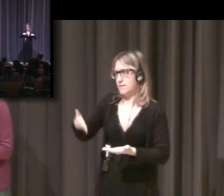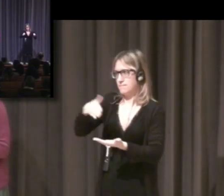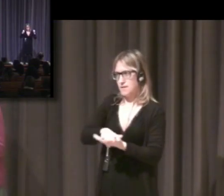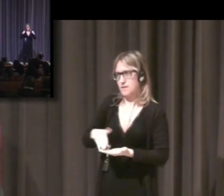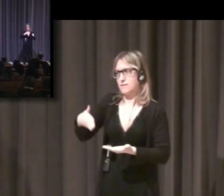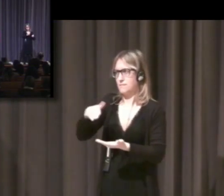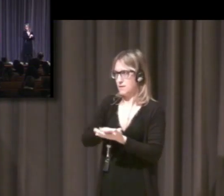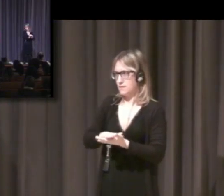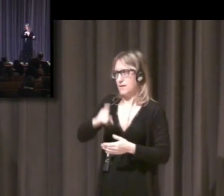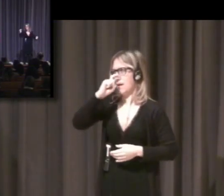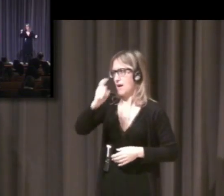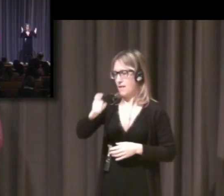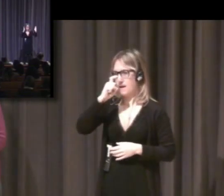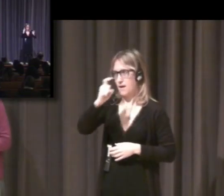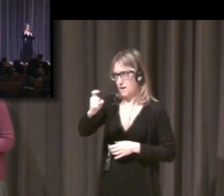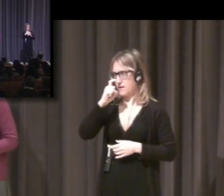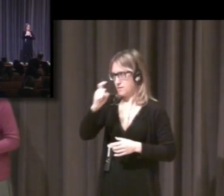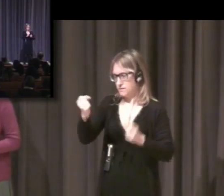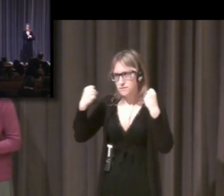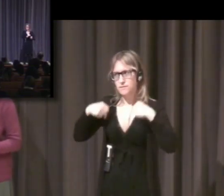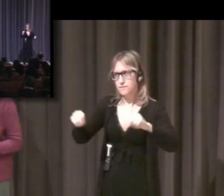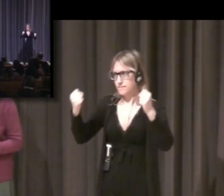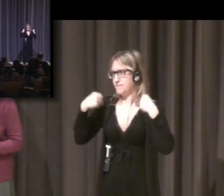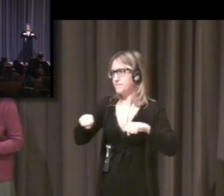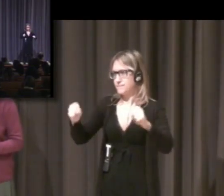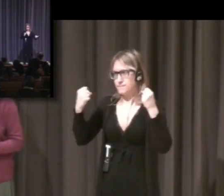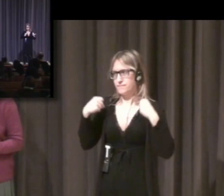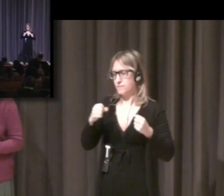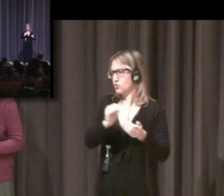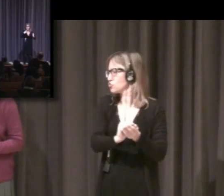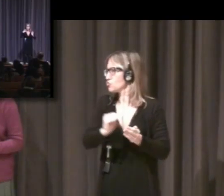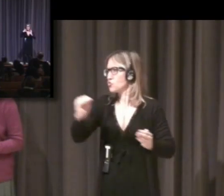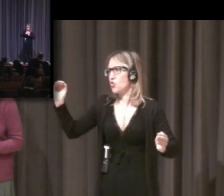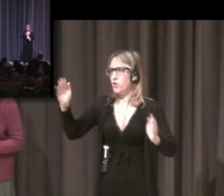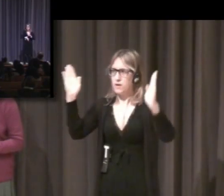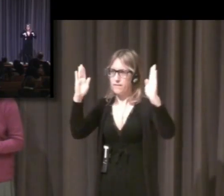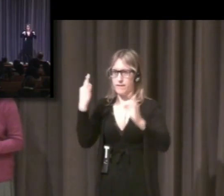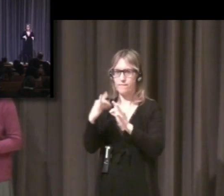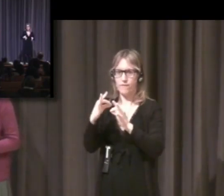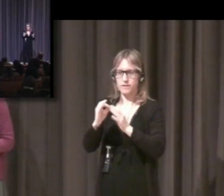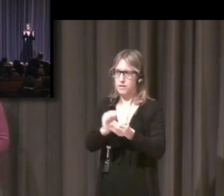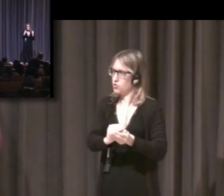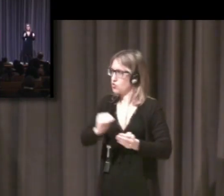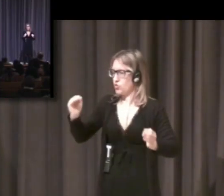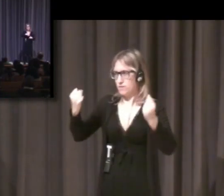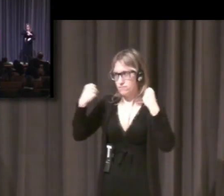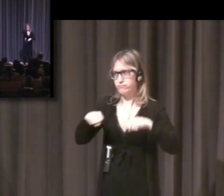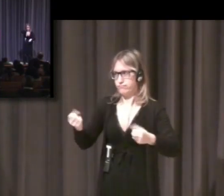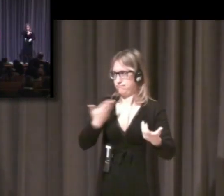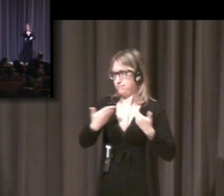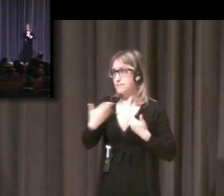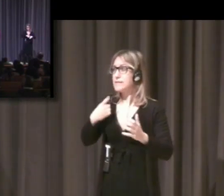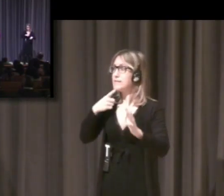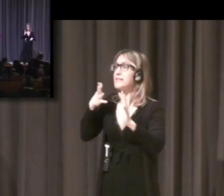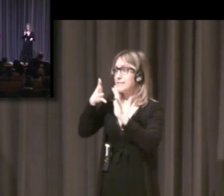childhood. This is a lot of time spent on just